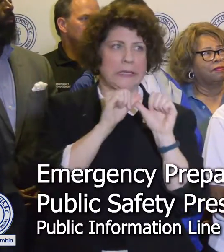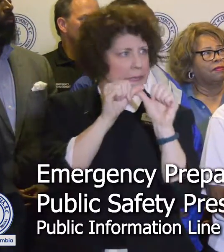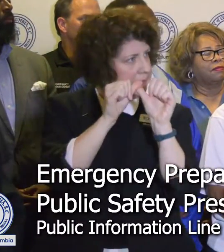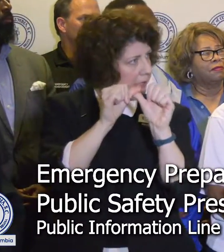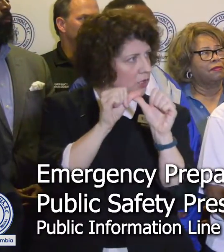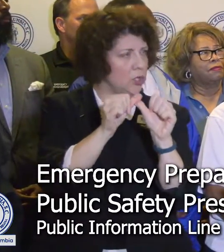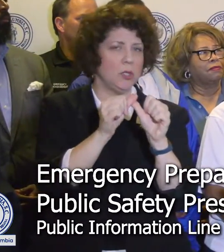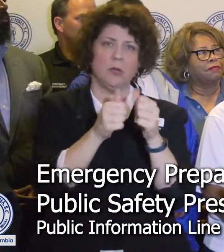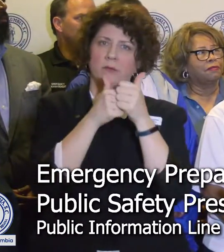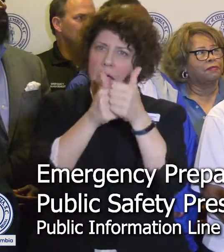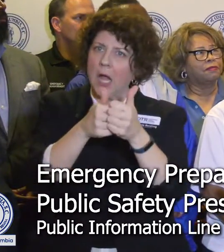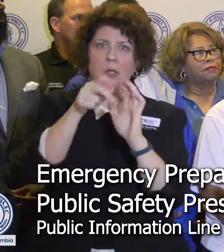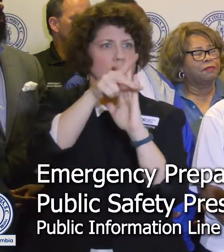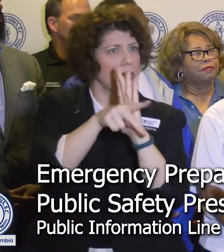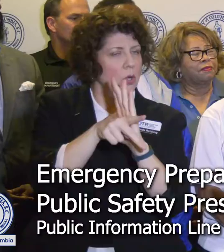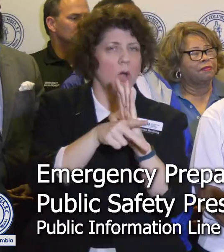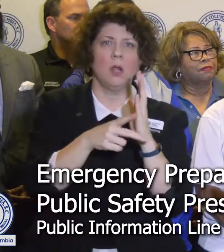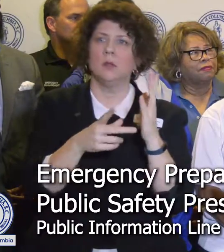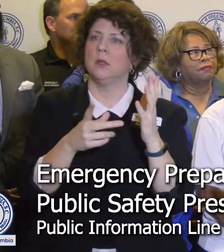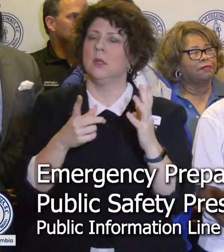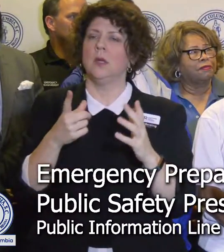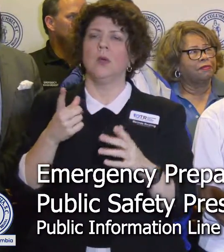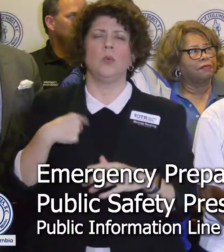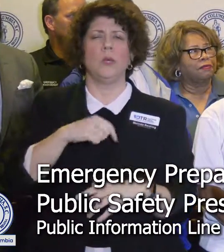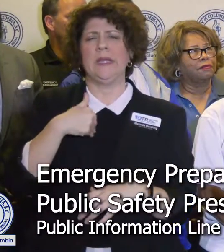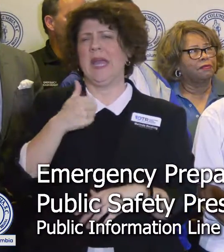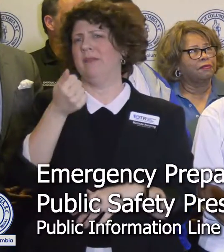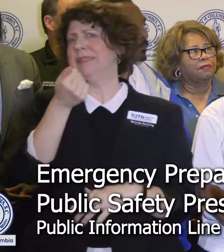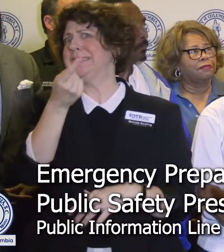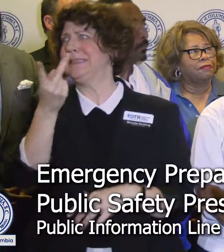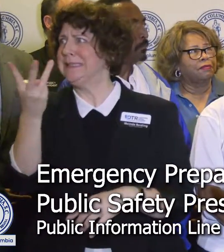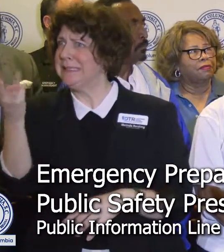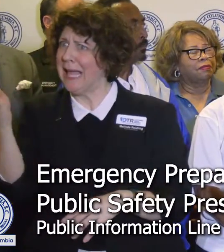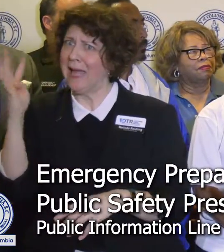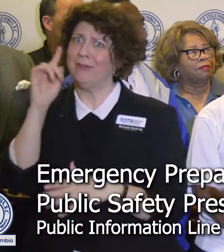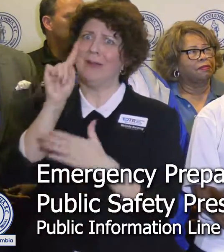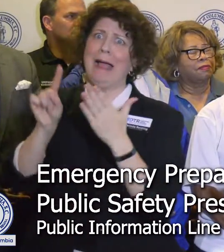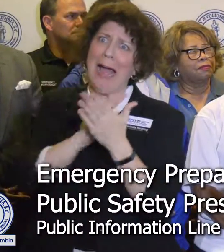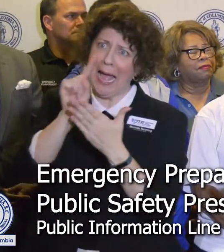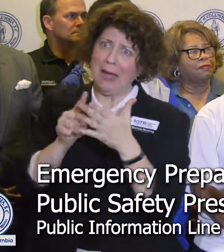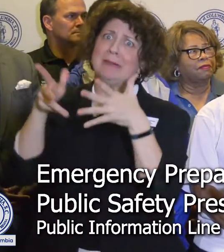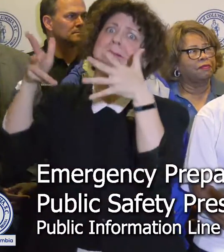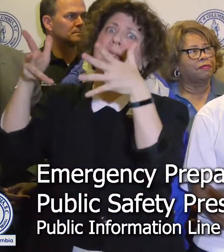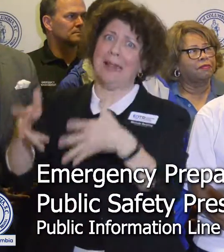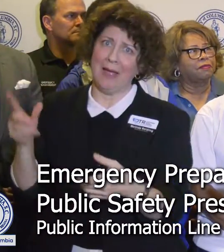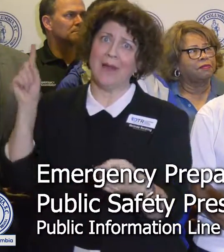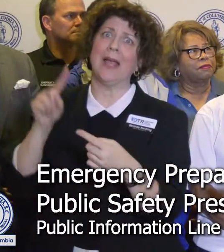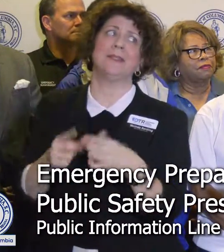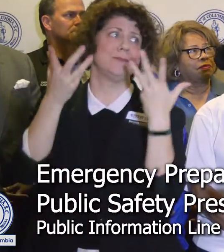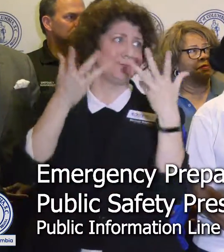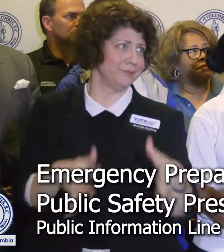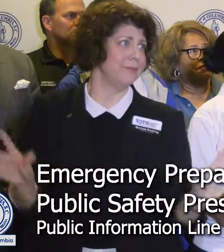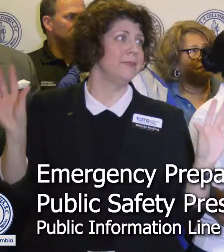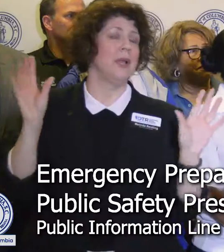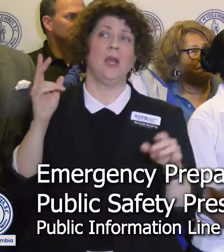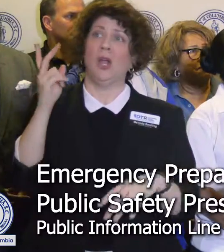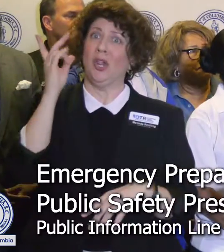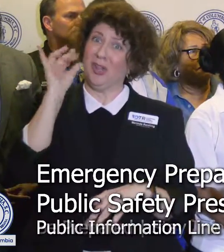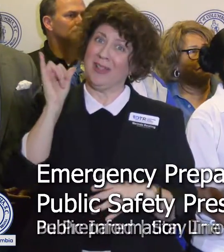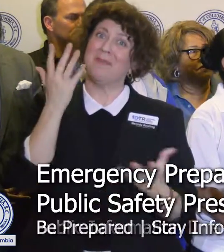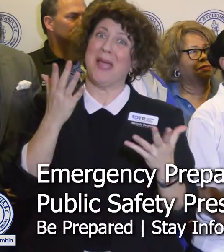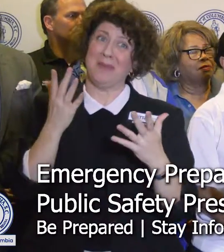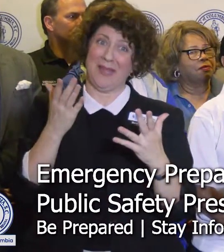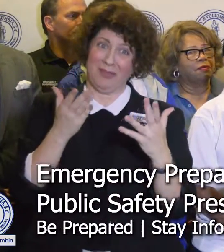let's continue to follow protocols. We got several more hours of this to go. I think it looks like, Harry, maybe through